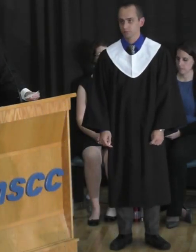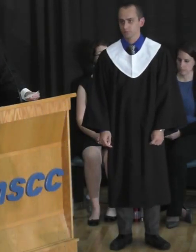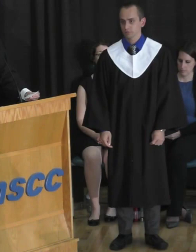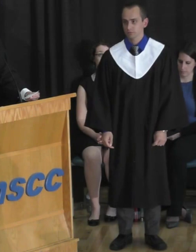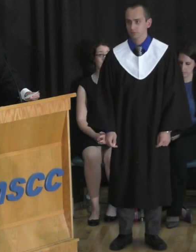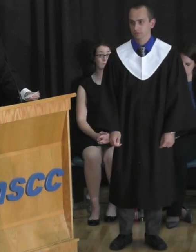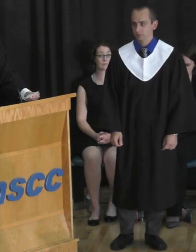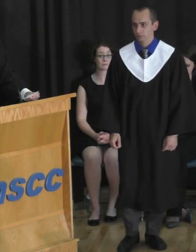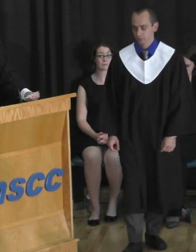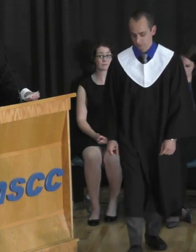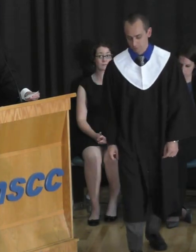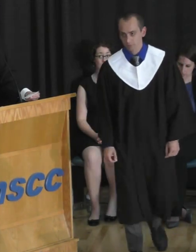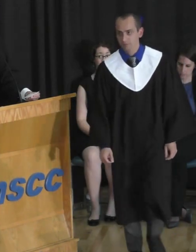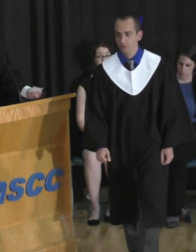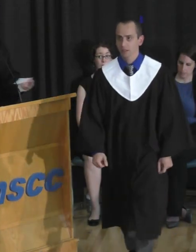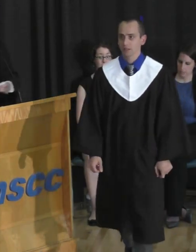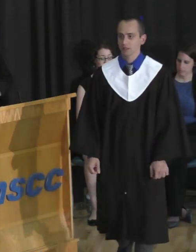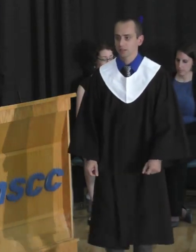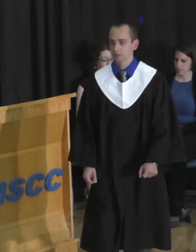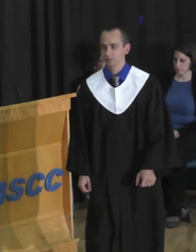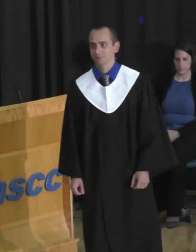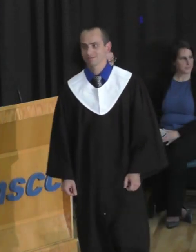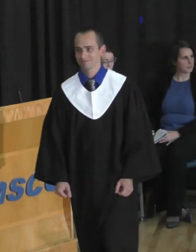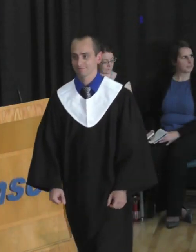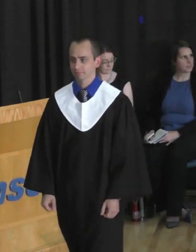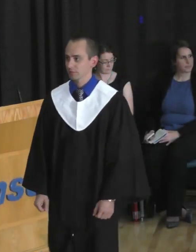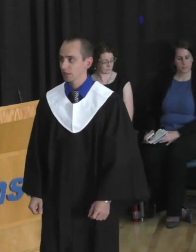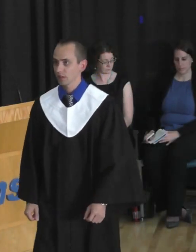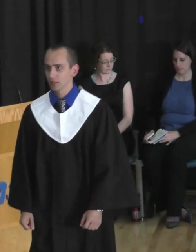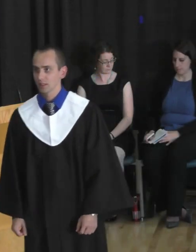Joshua Pamick, honors.